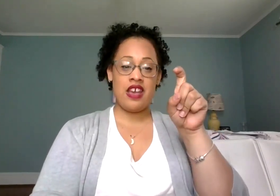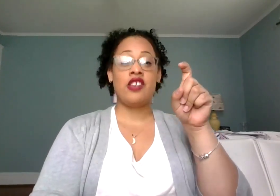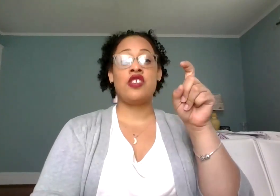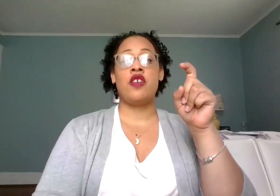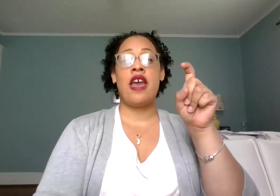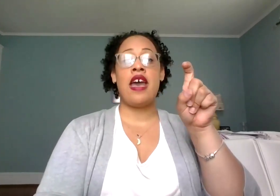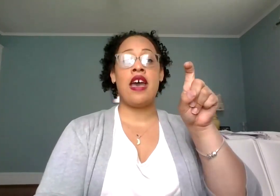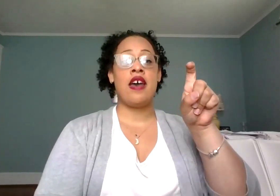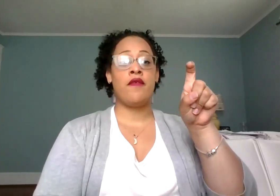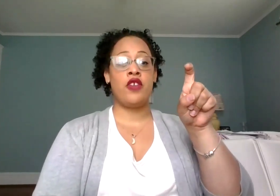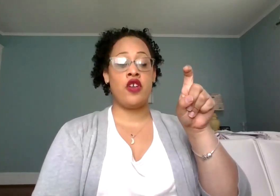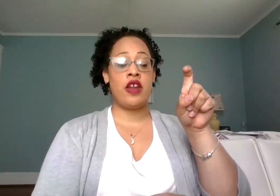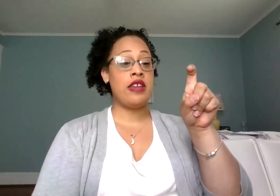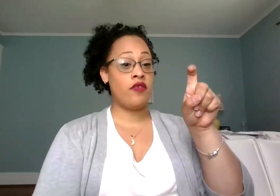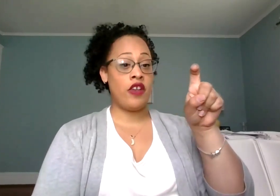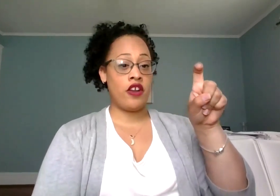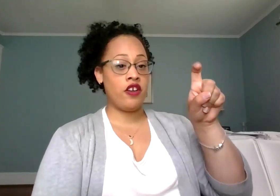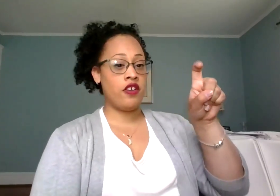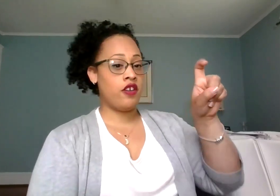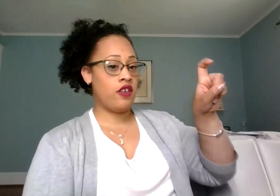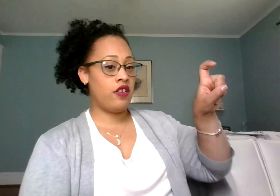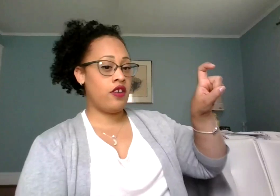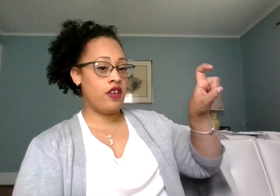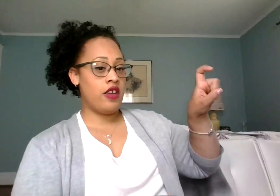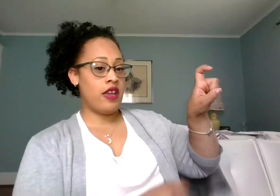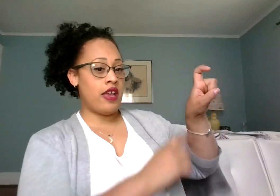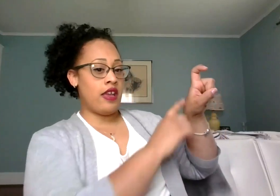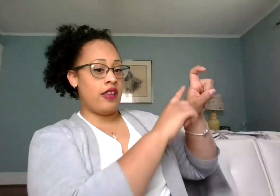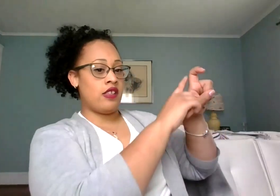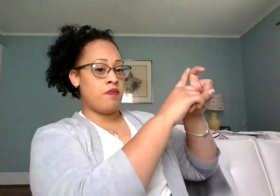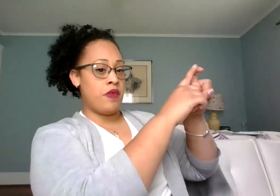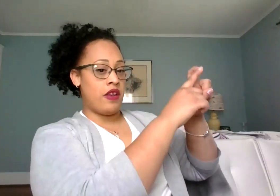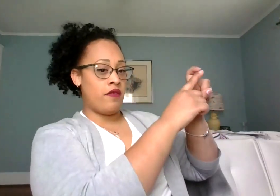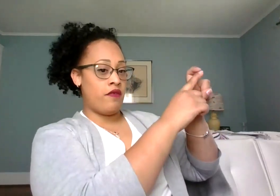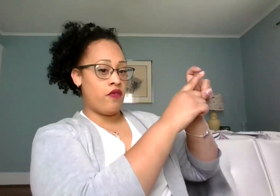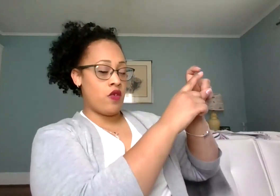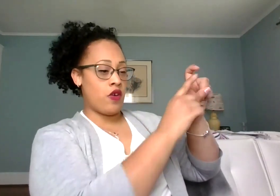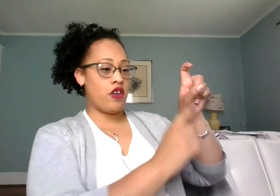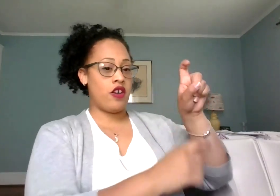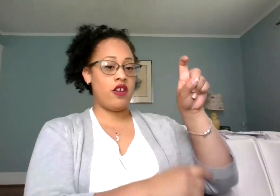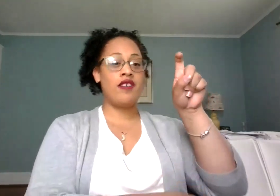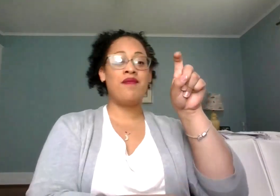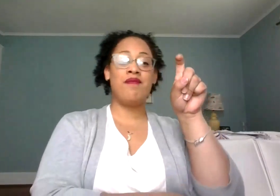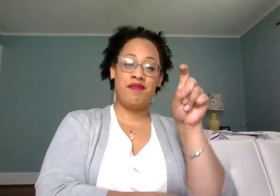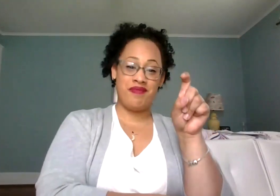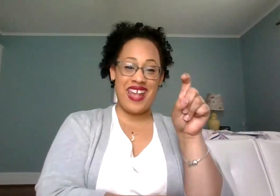So you have your index finger and it's bent forward. X.